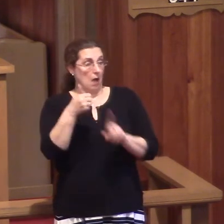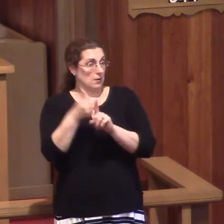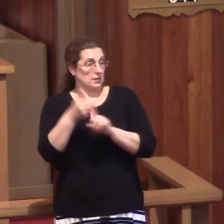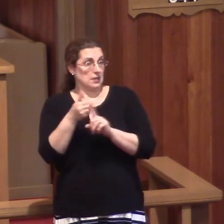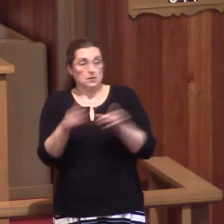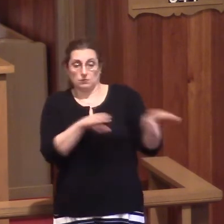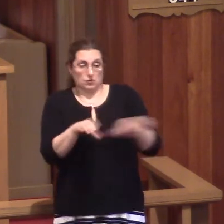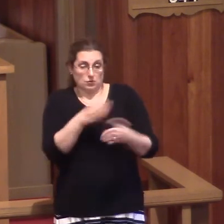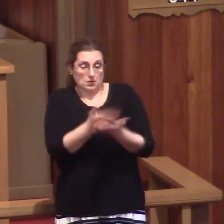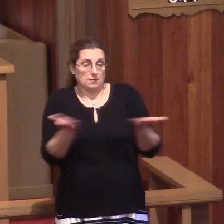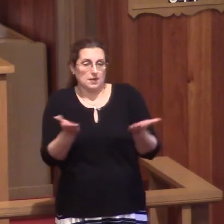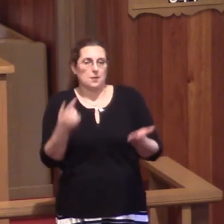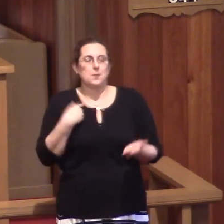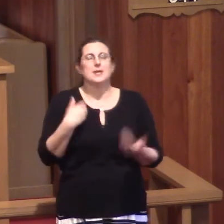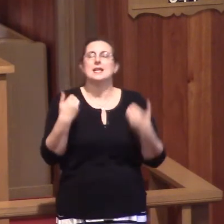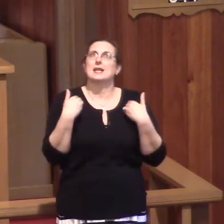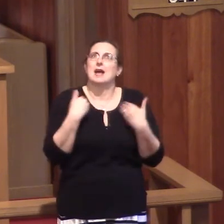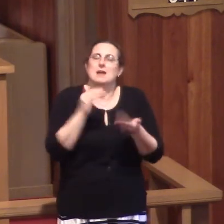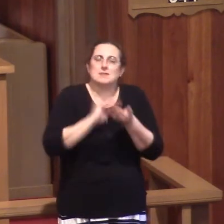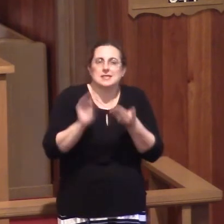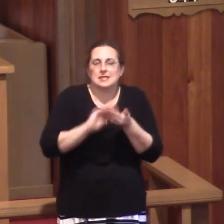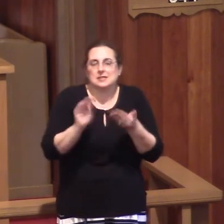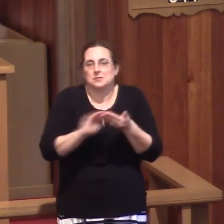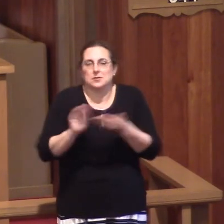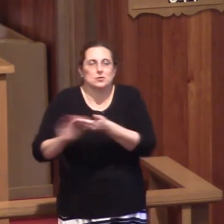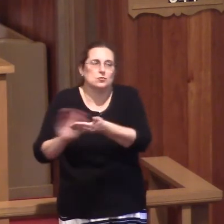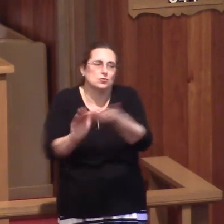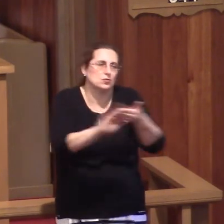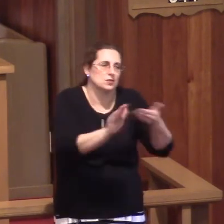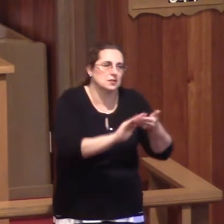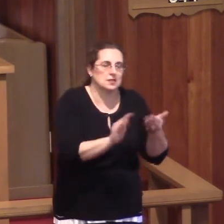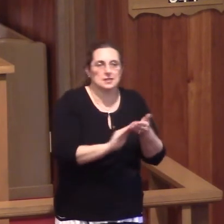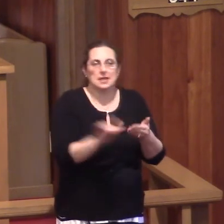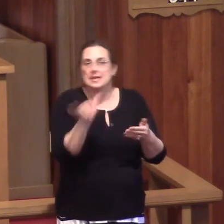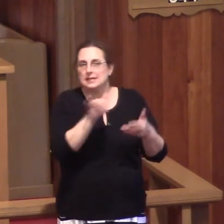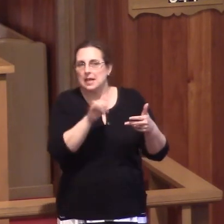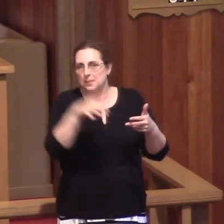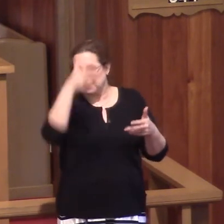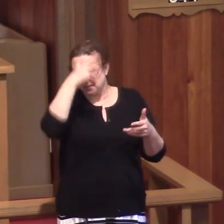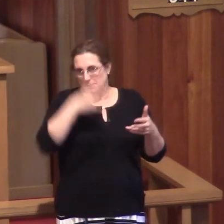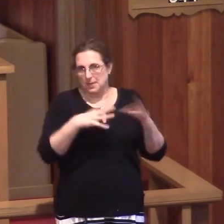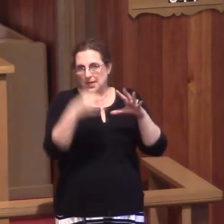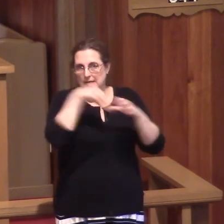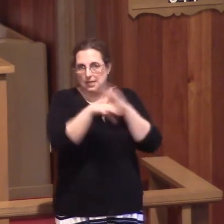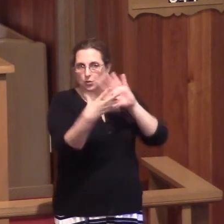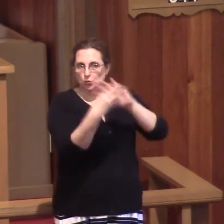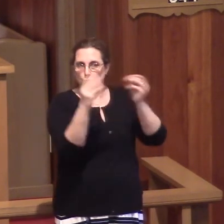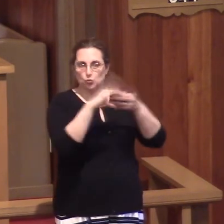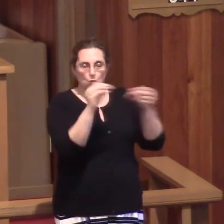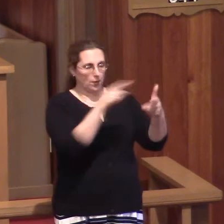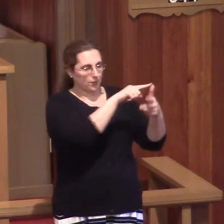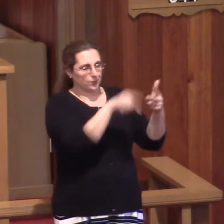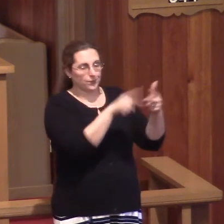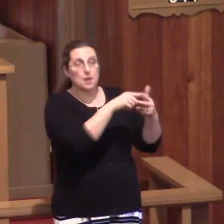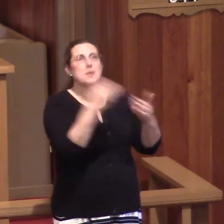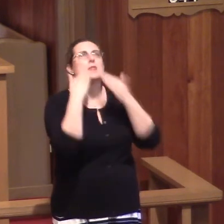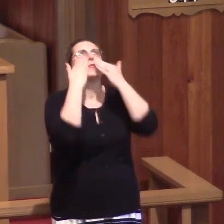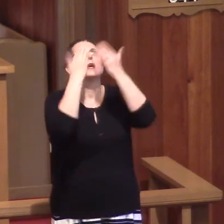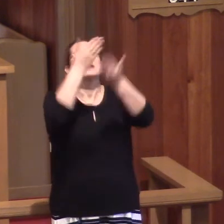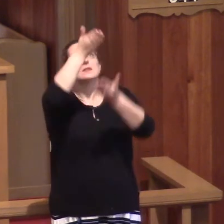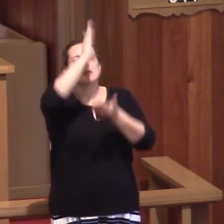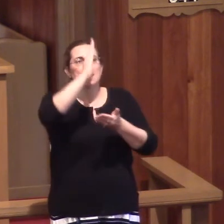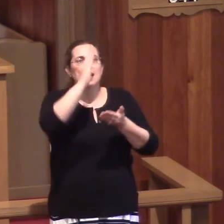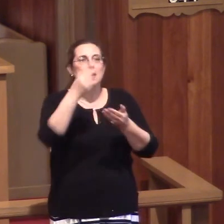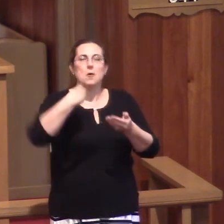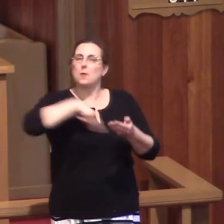come up With all kinds Of excuses Even better Than the ones That the men In the parable Came up with. But thanks be to God That we have been